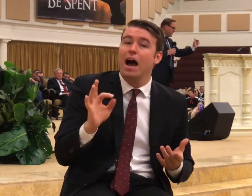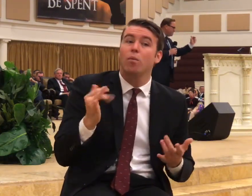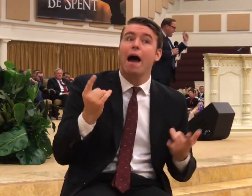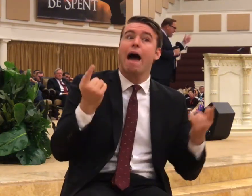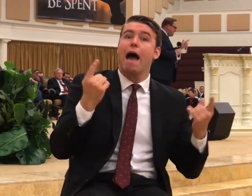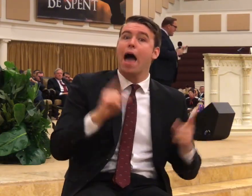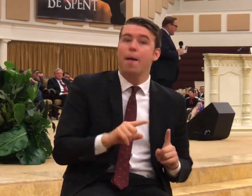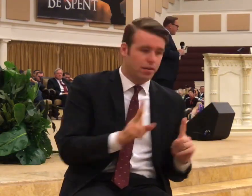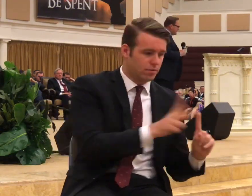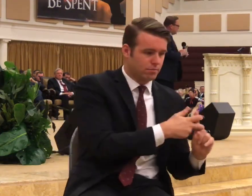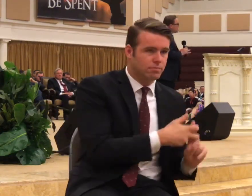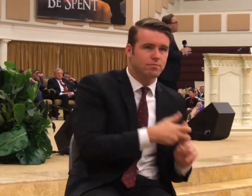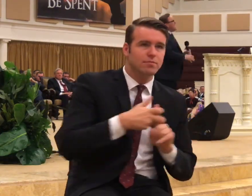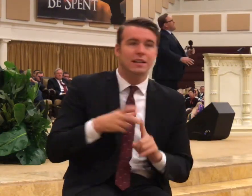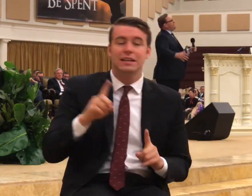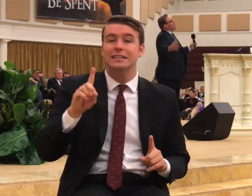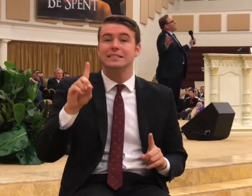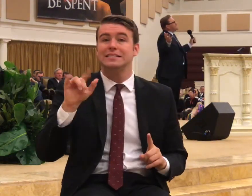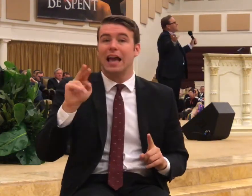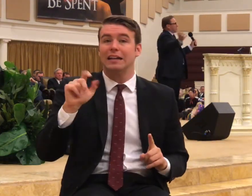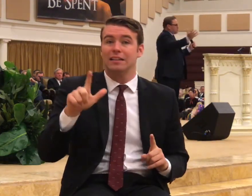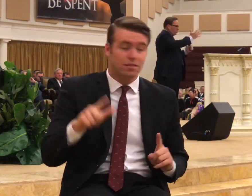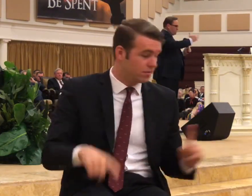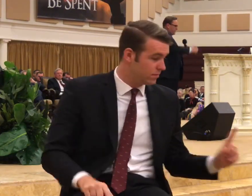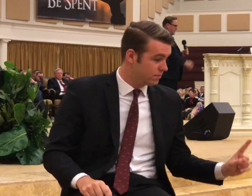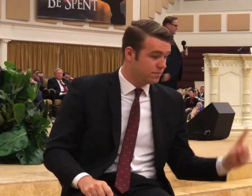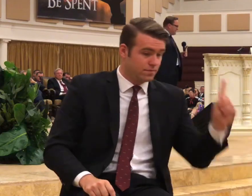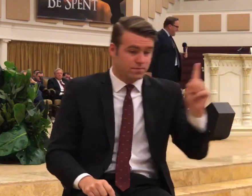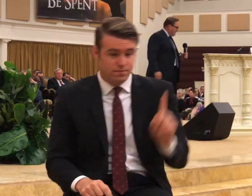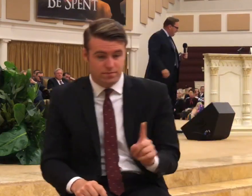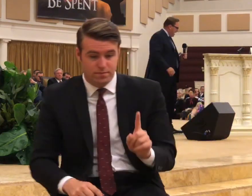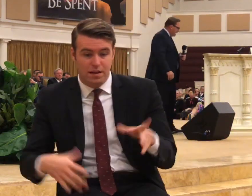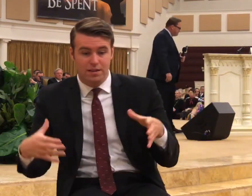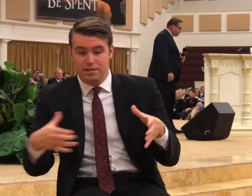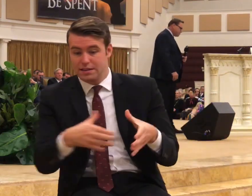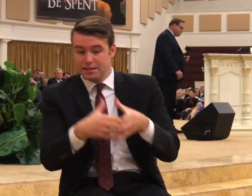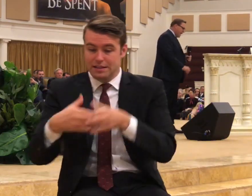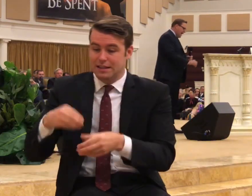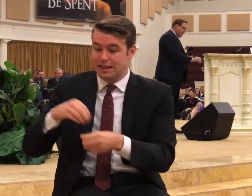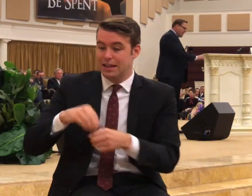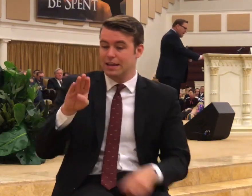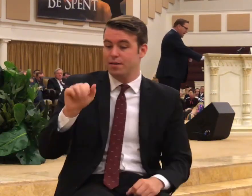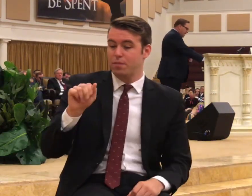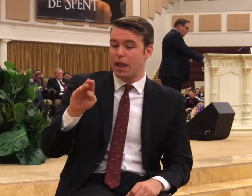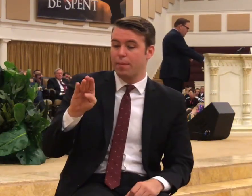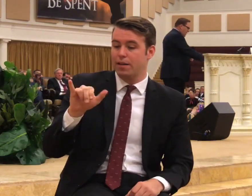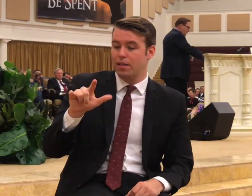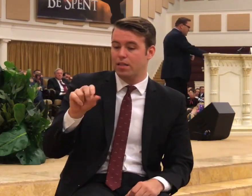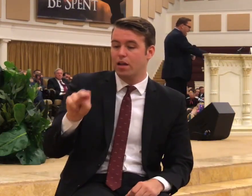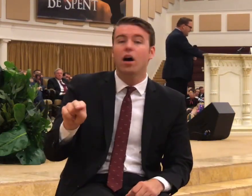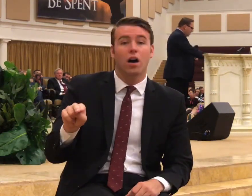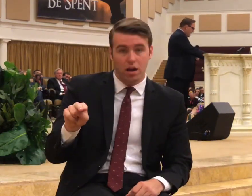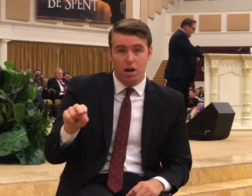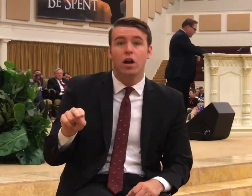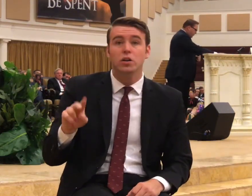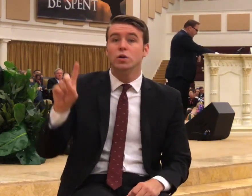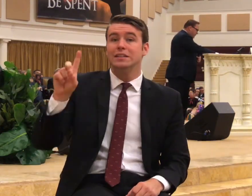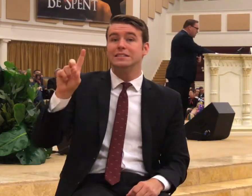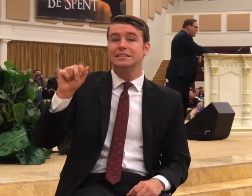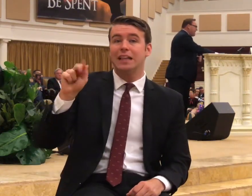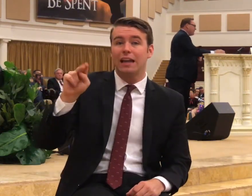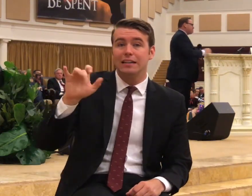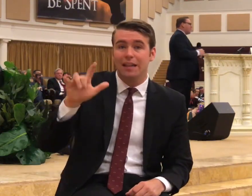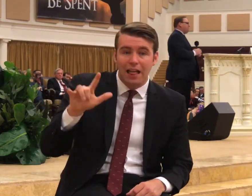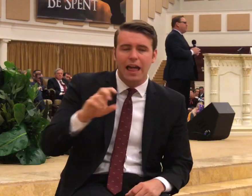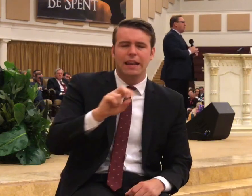to use them in my kingdom. And so he brings this group into Babylon. And here Daniel and three